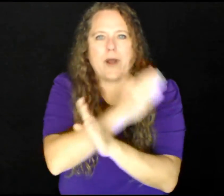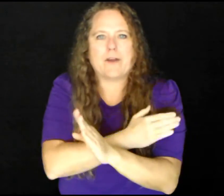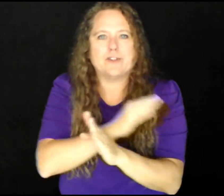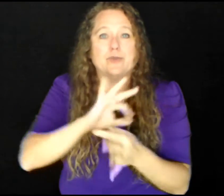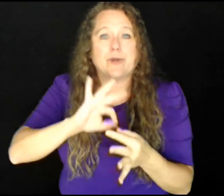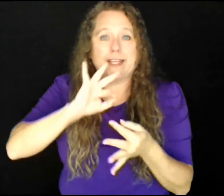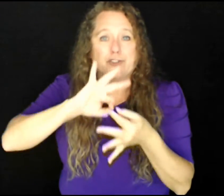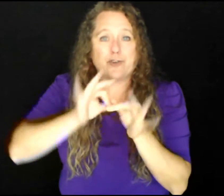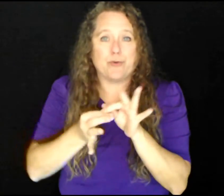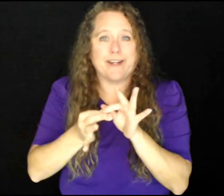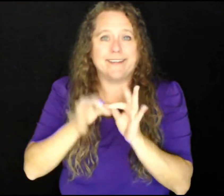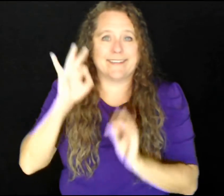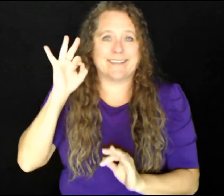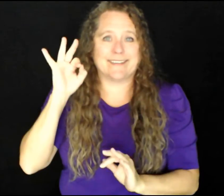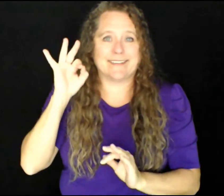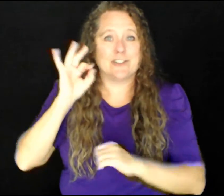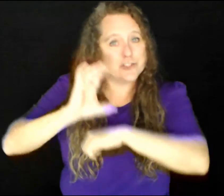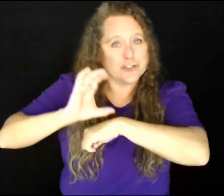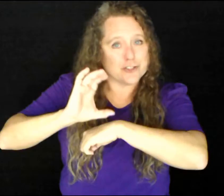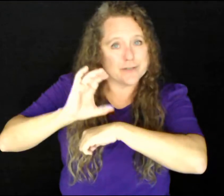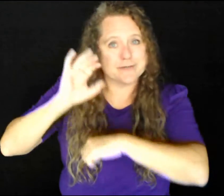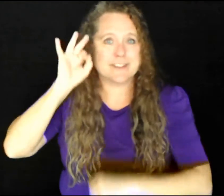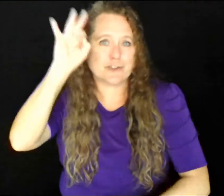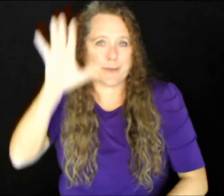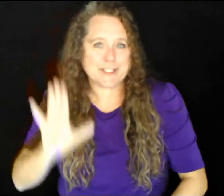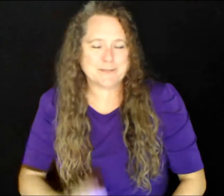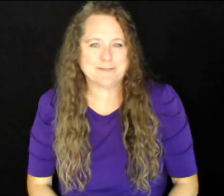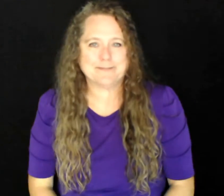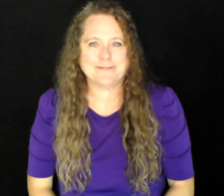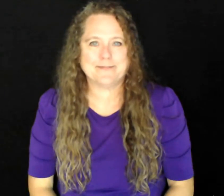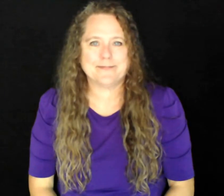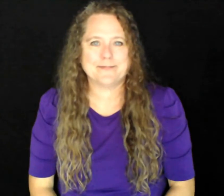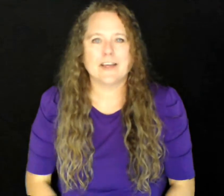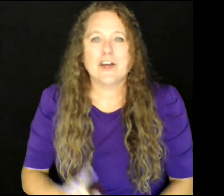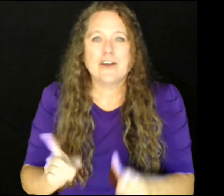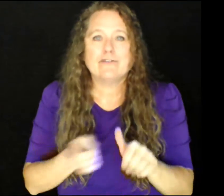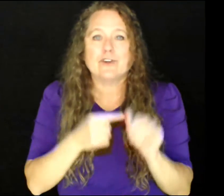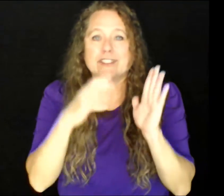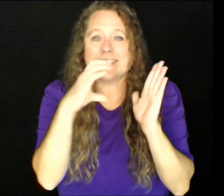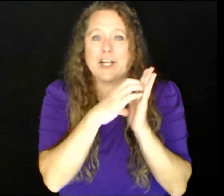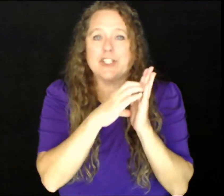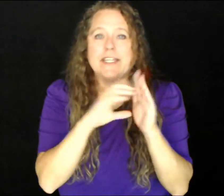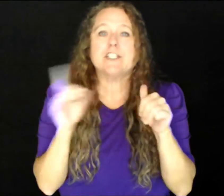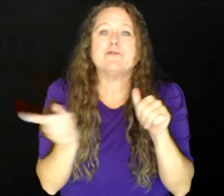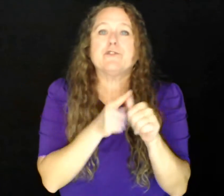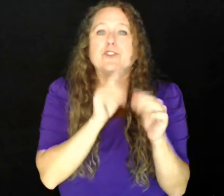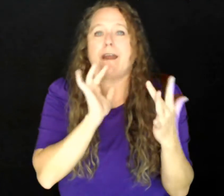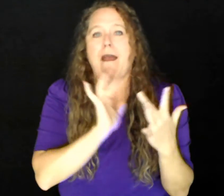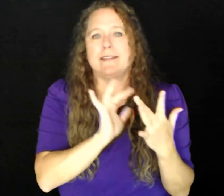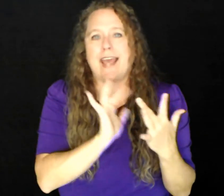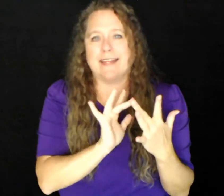prior to interpreting church sermons. First section is first contact.